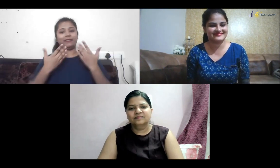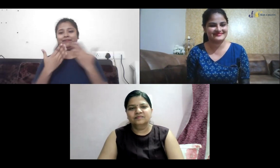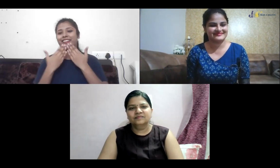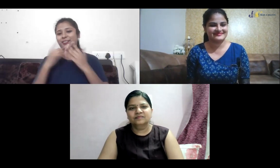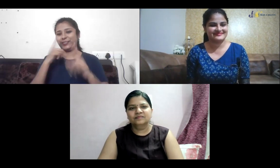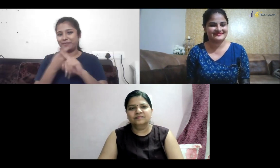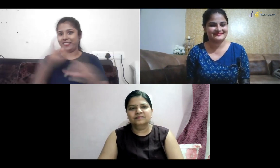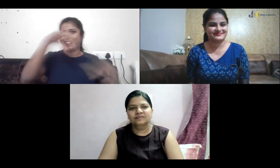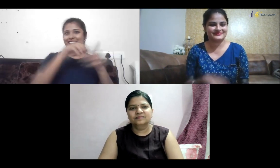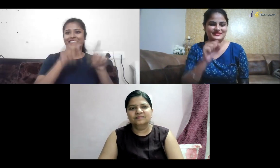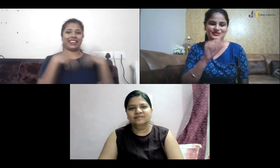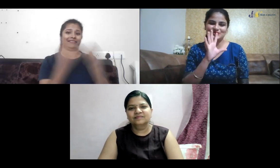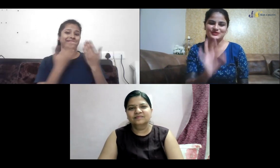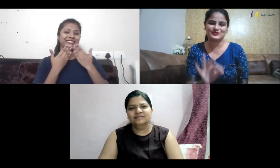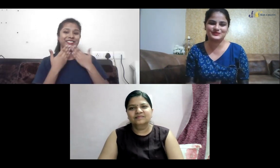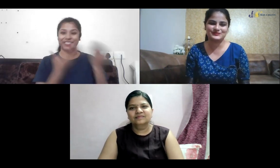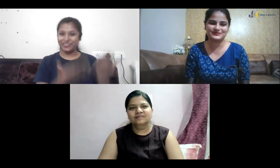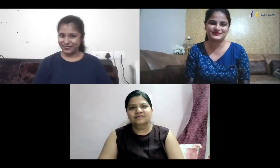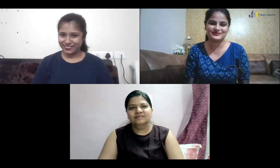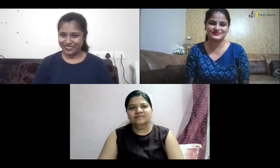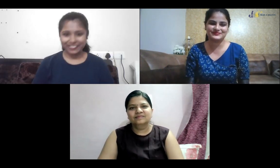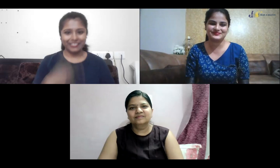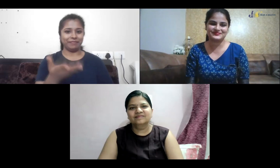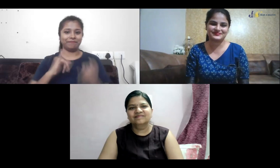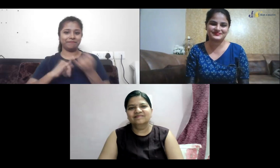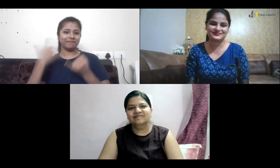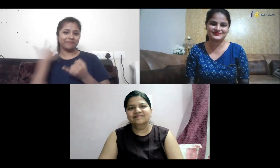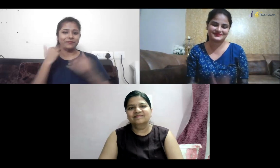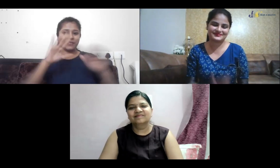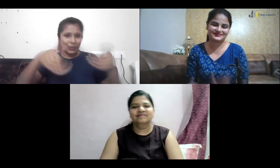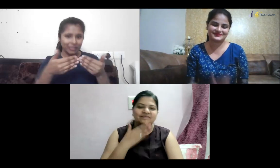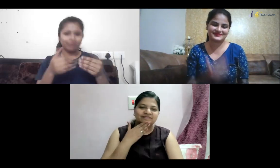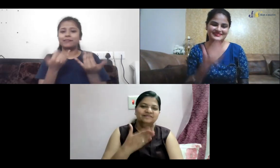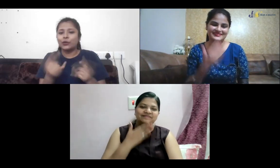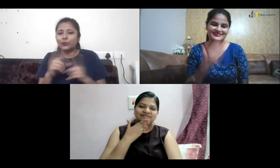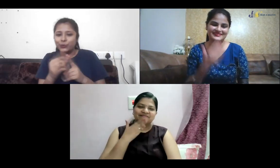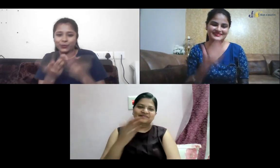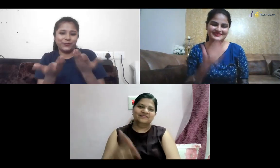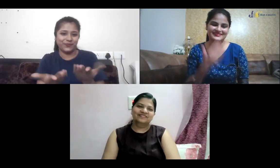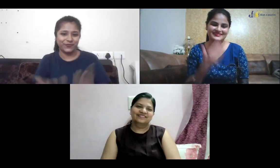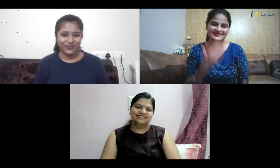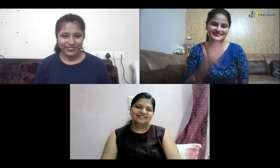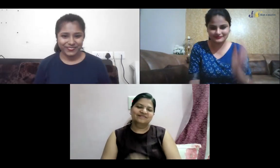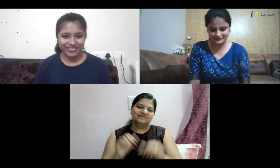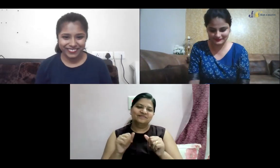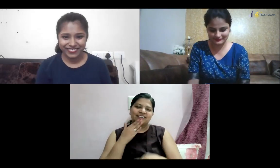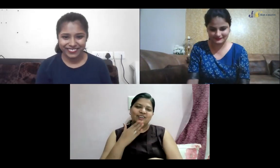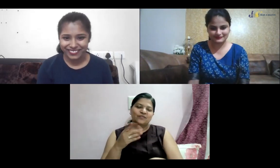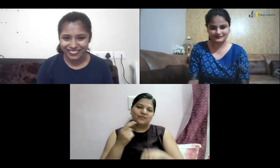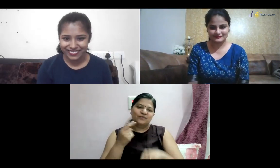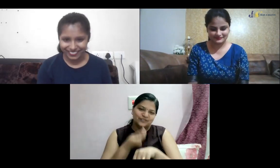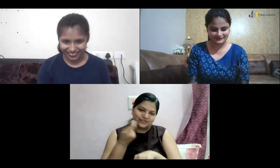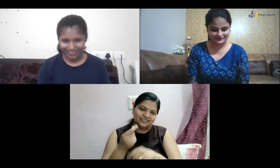the society is also changing. Thanks a lot, Kavita and other team members. So Sodamini, can you introduce yourself